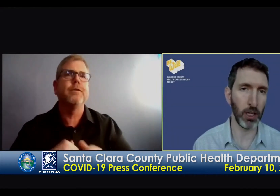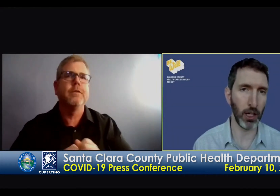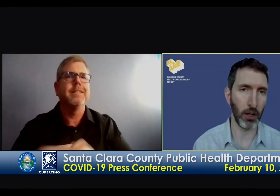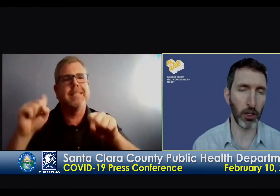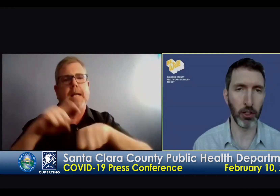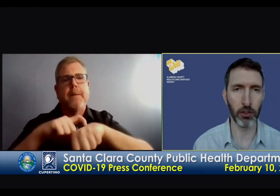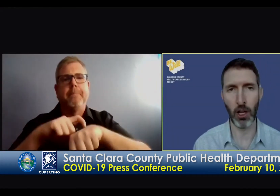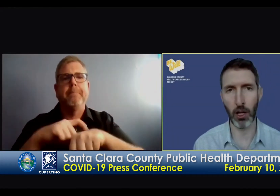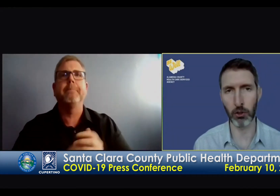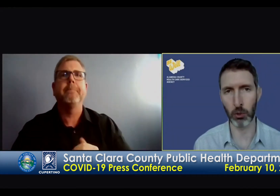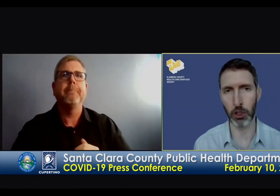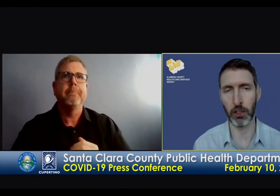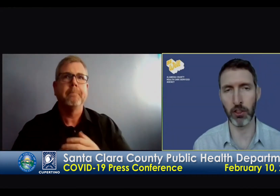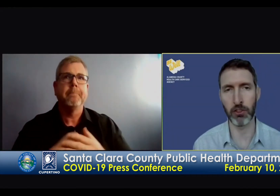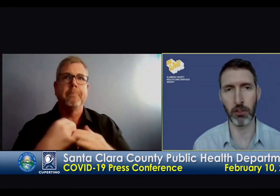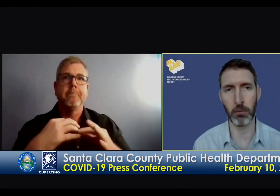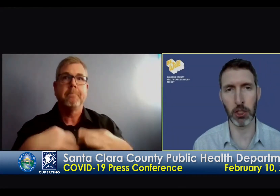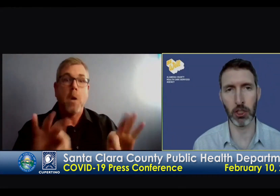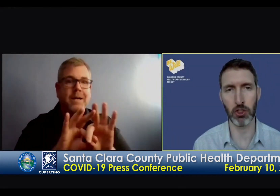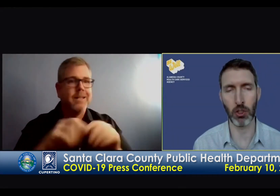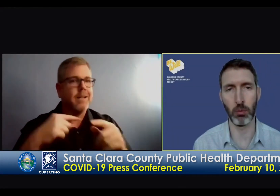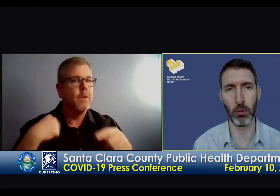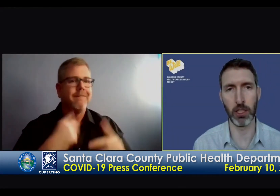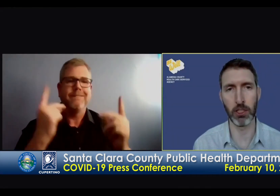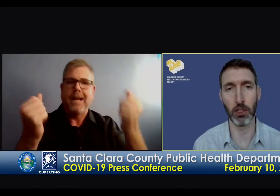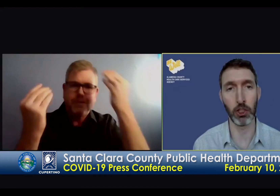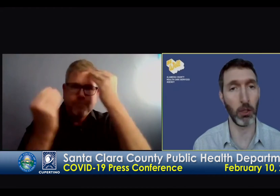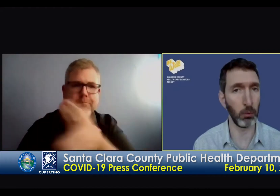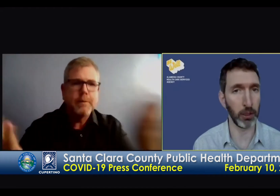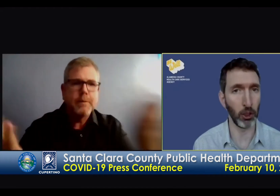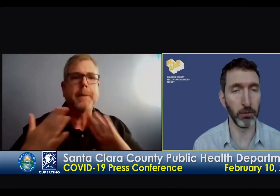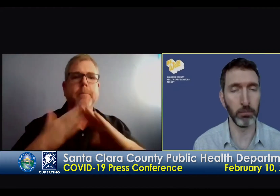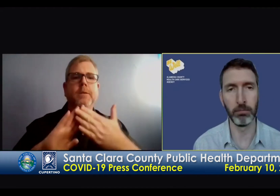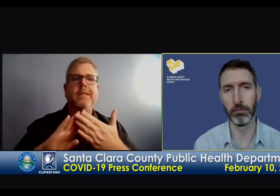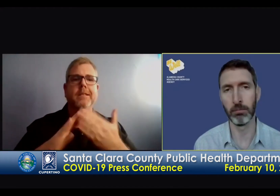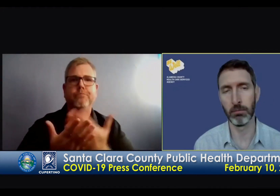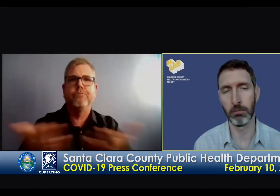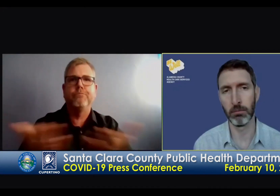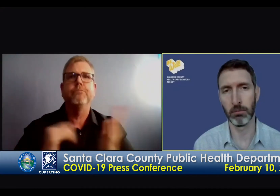that others were sharing this information, so we wanted to share what we could.